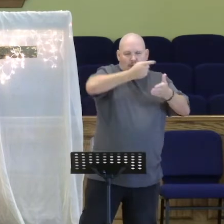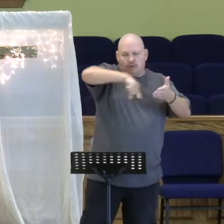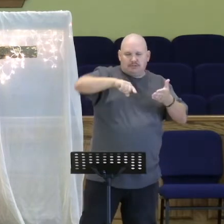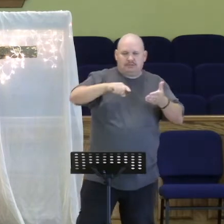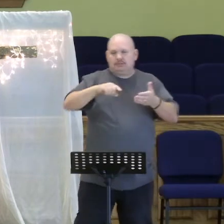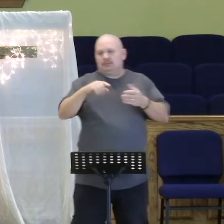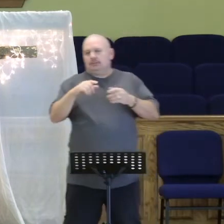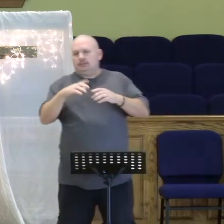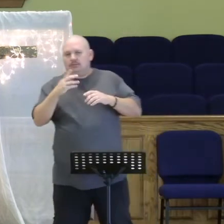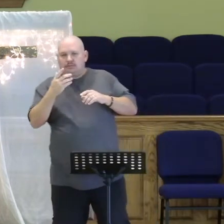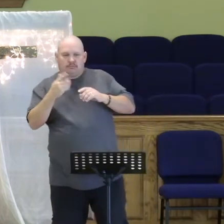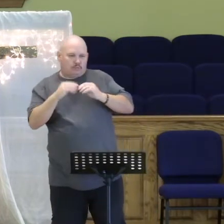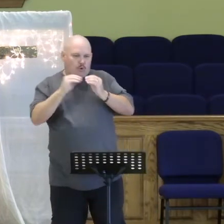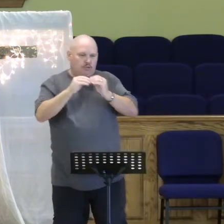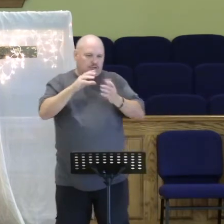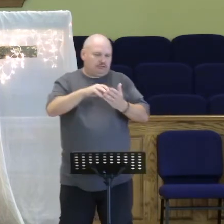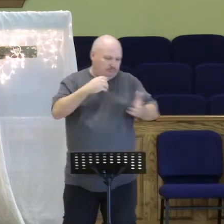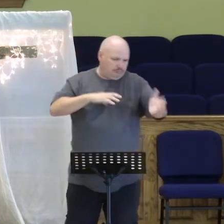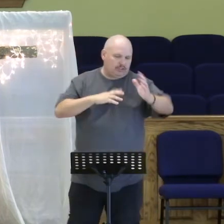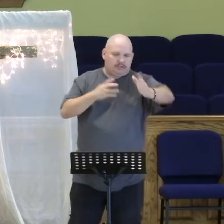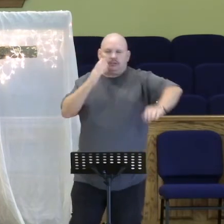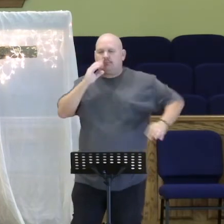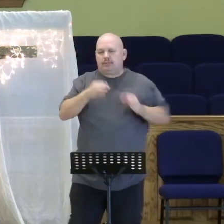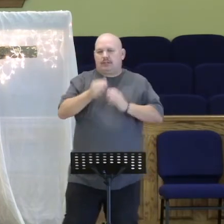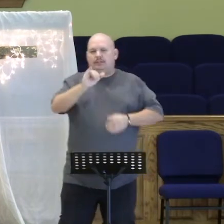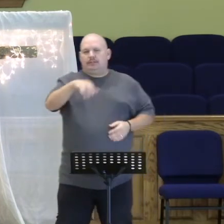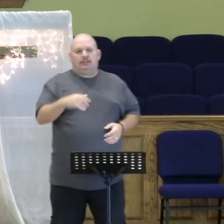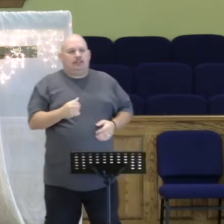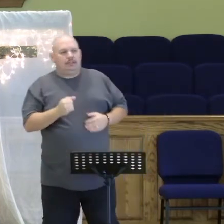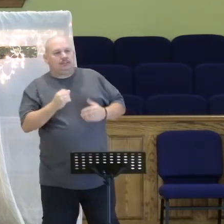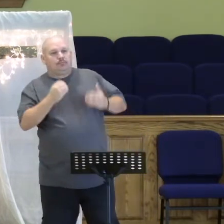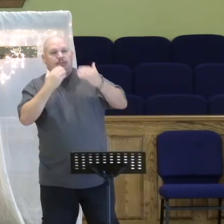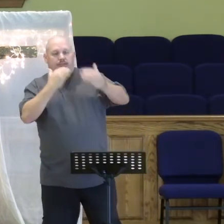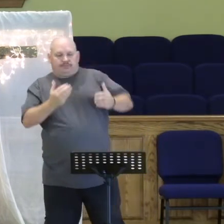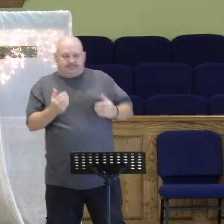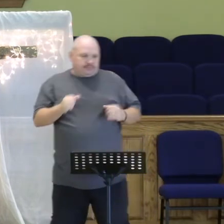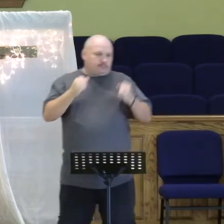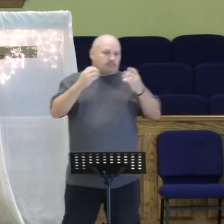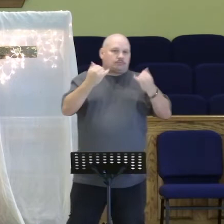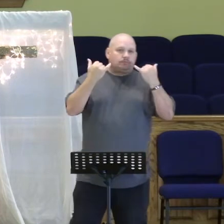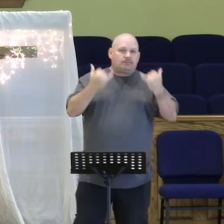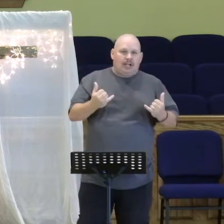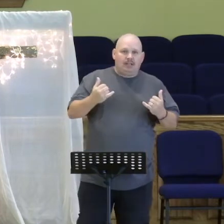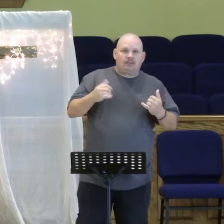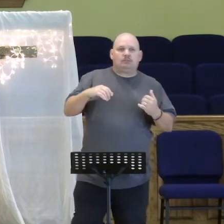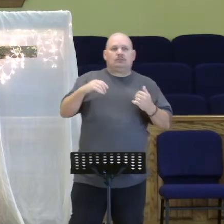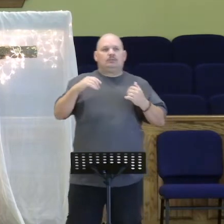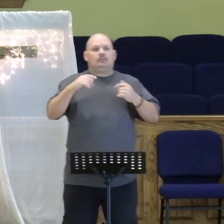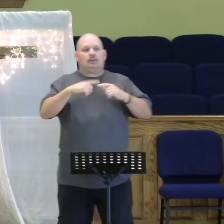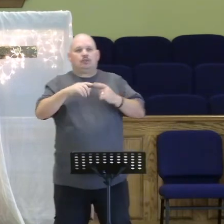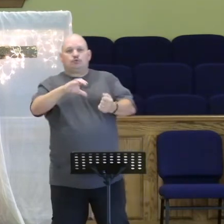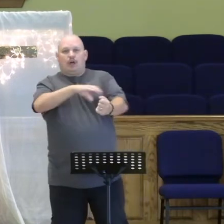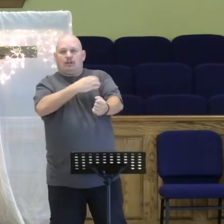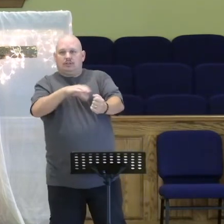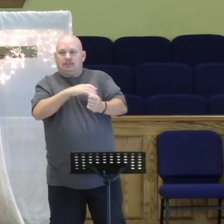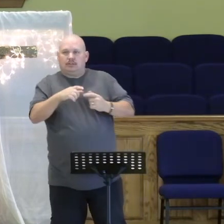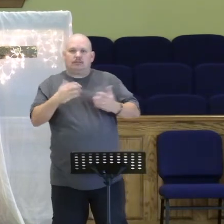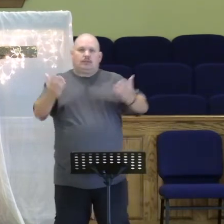next week, we'll go back to normal services, the hearing will take charge, but today is the deaf. So we're going to have the